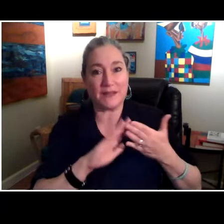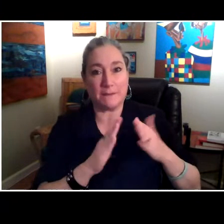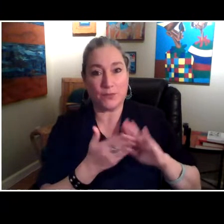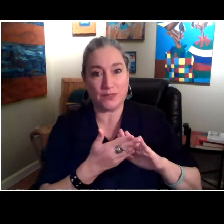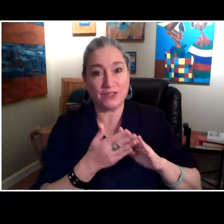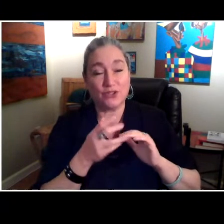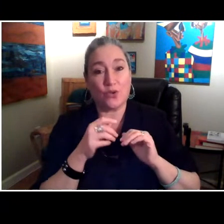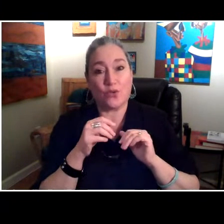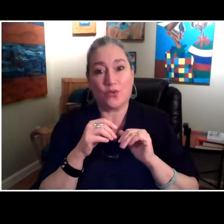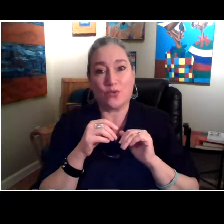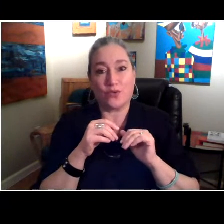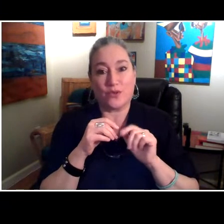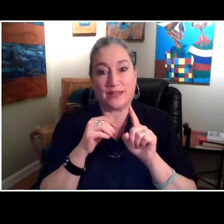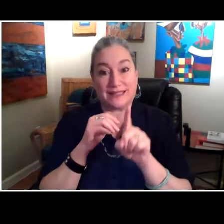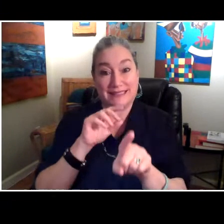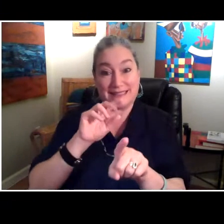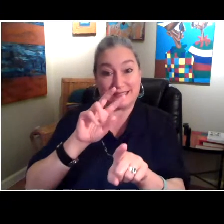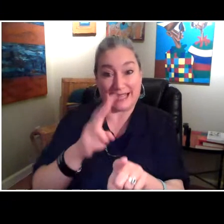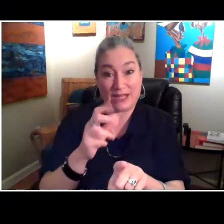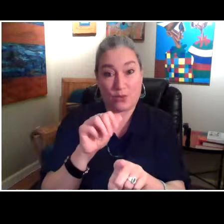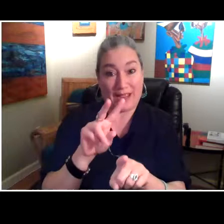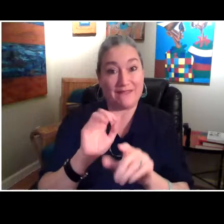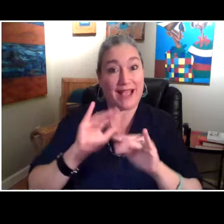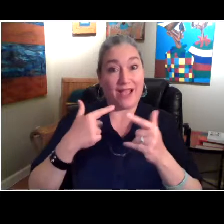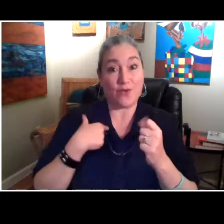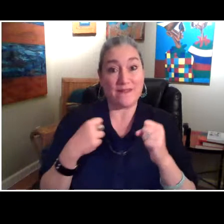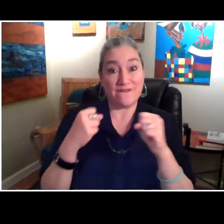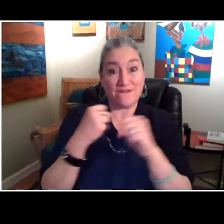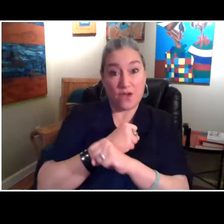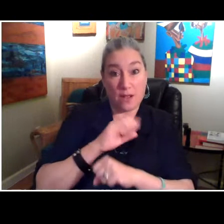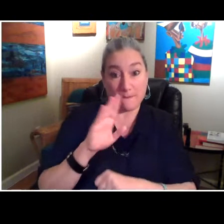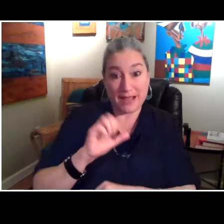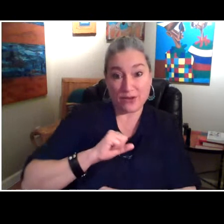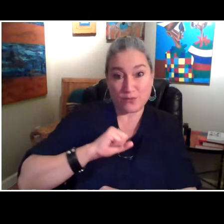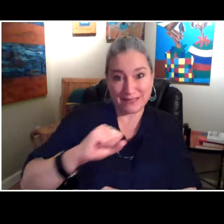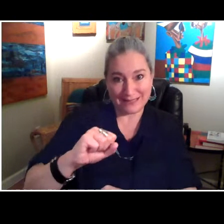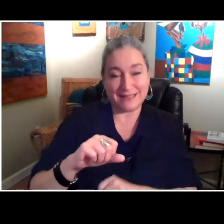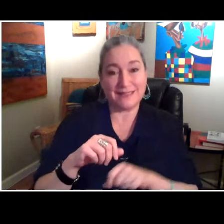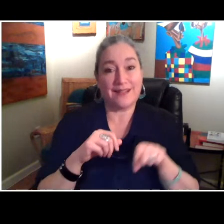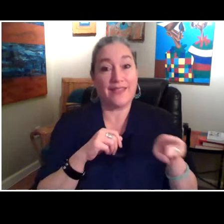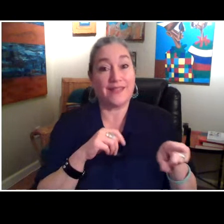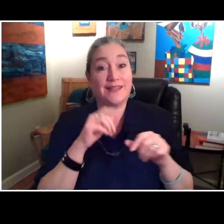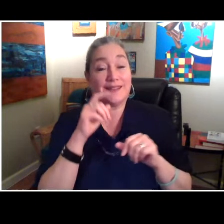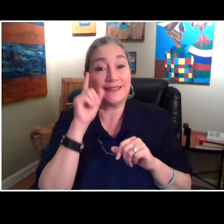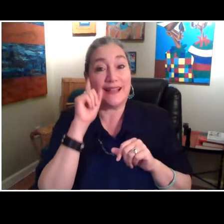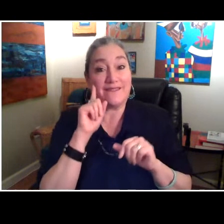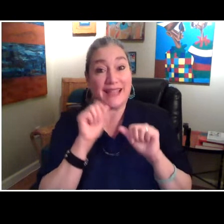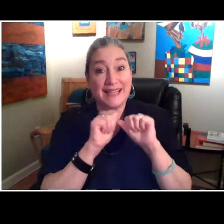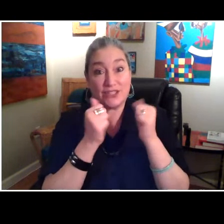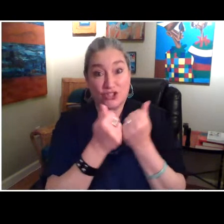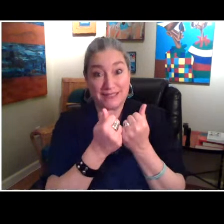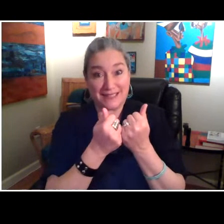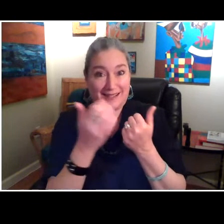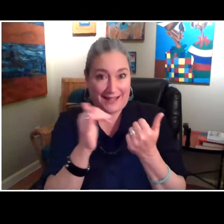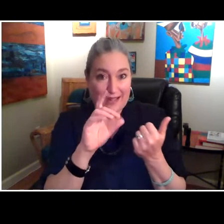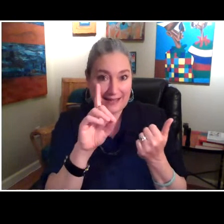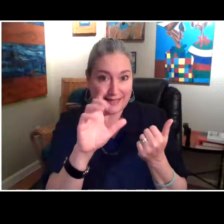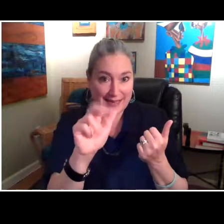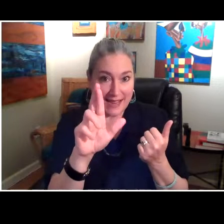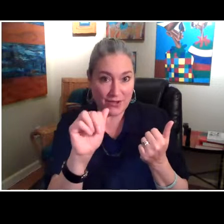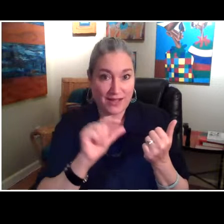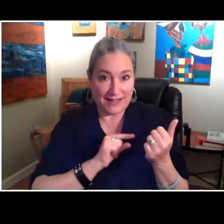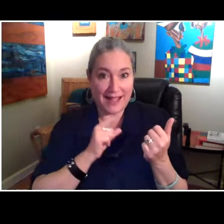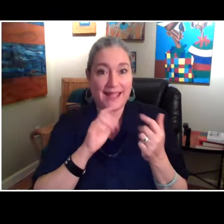mainstream approaches to education, where children were put into schools that they didn't have their peers.